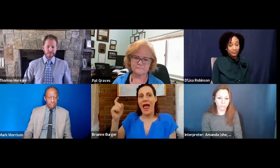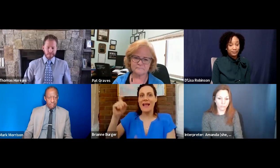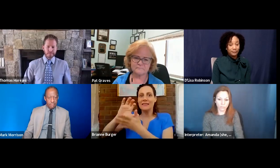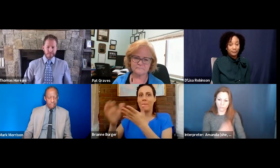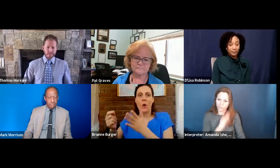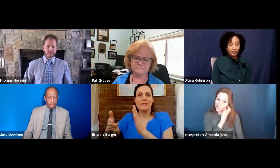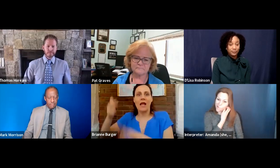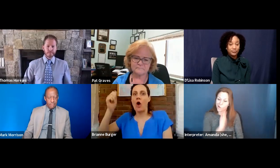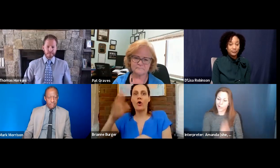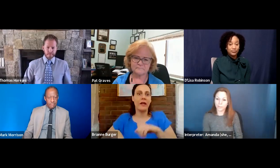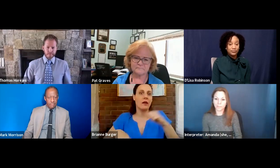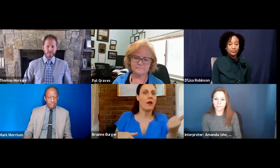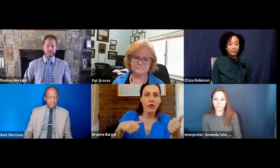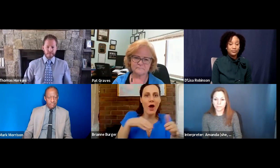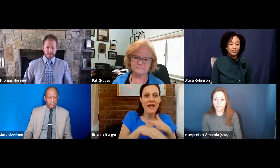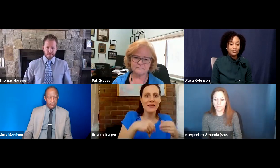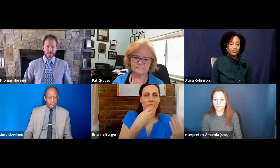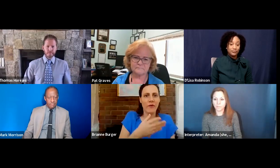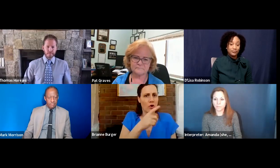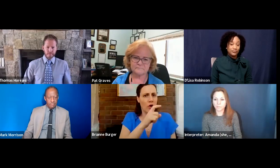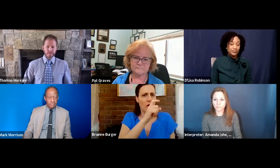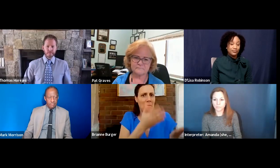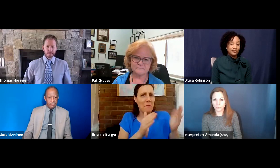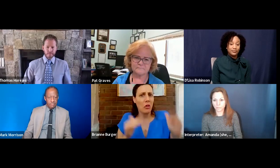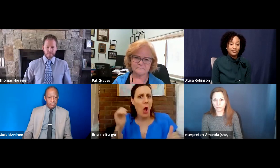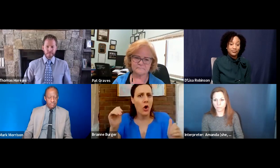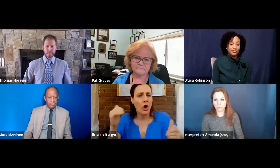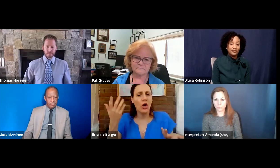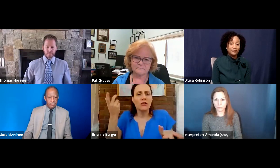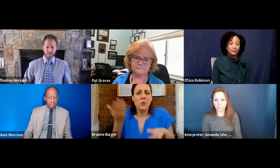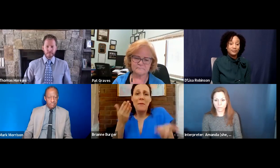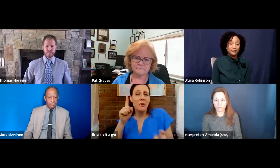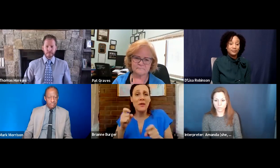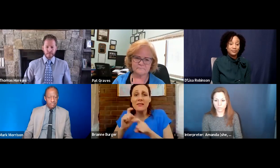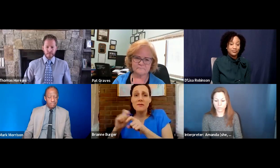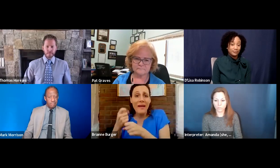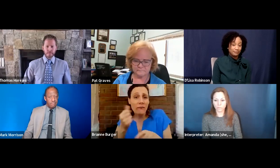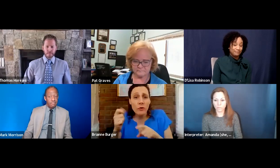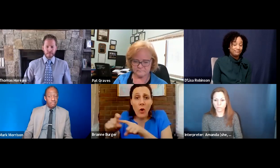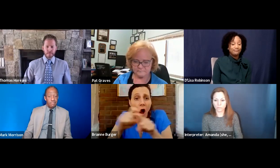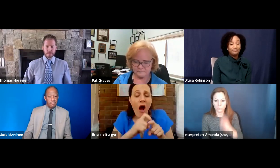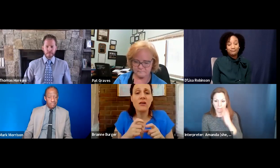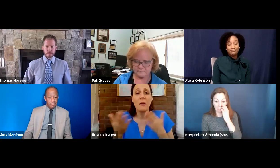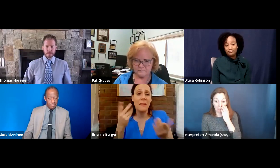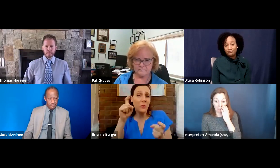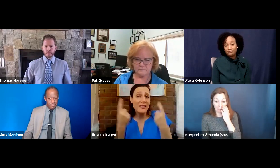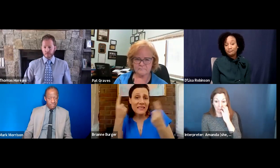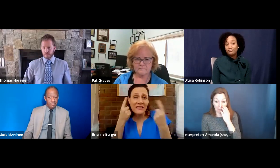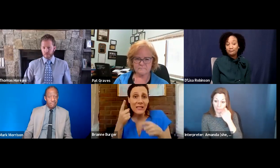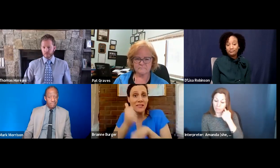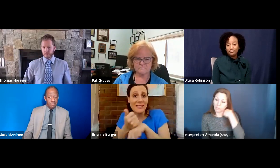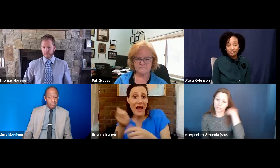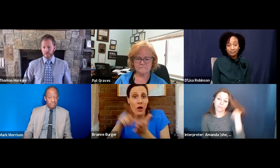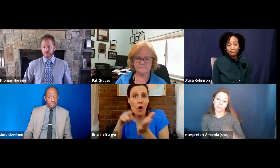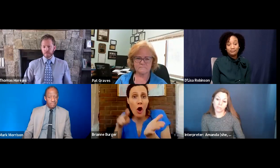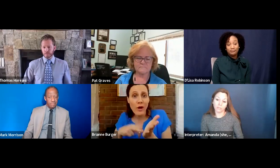you call, whatever access provider, if they say some dollar amount is higher than some other access provider,